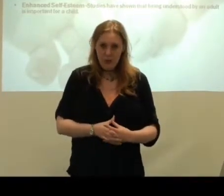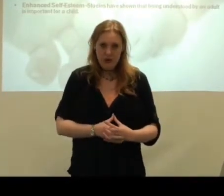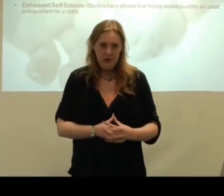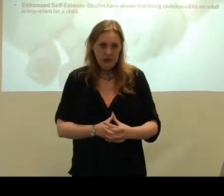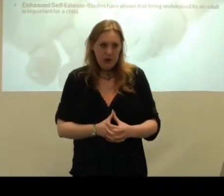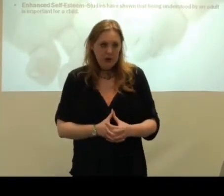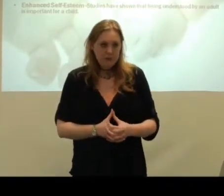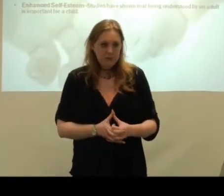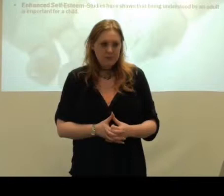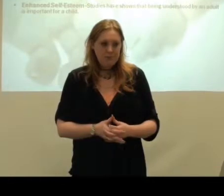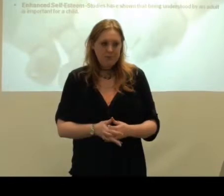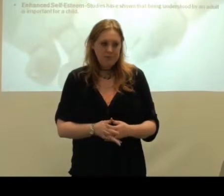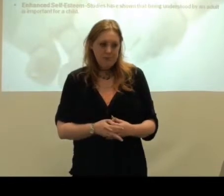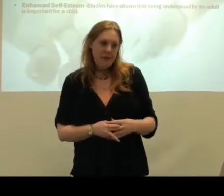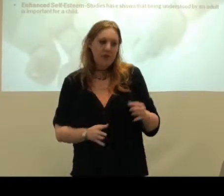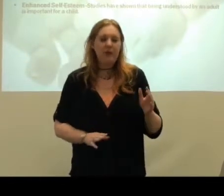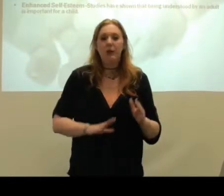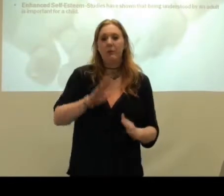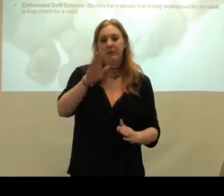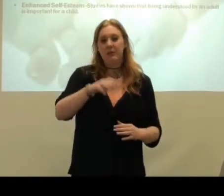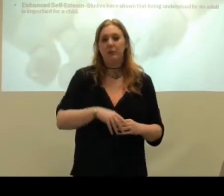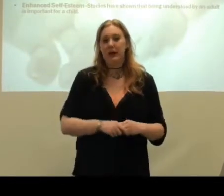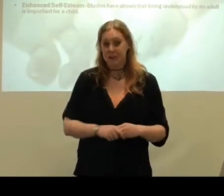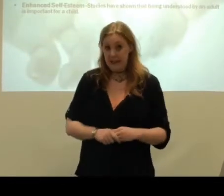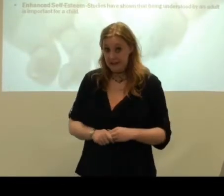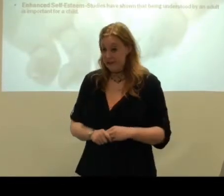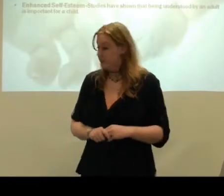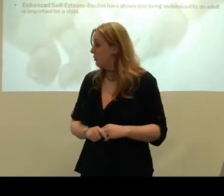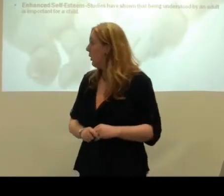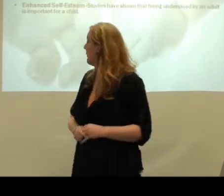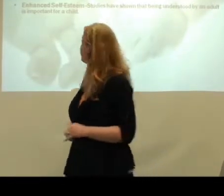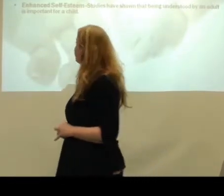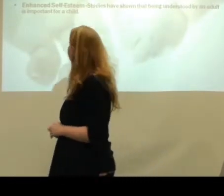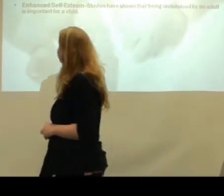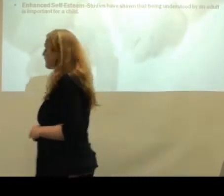language, and their development is likely to soar.